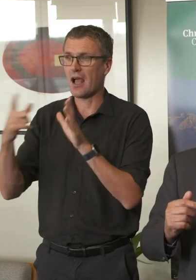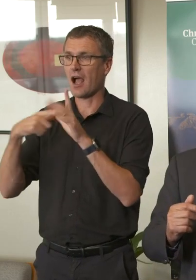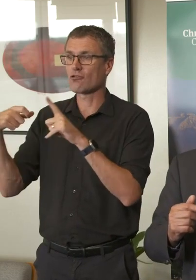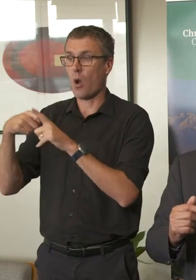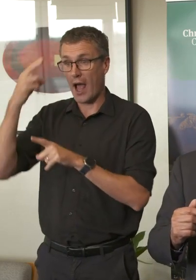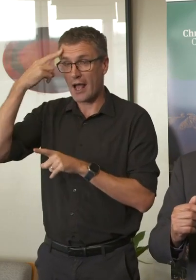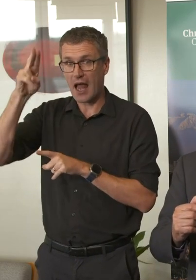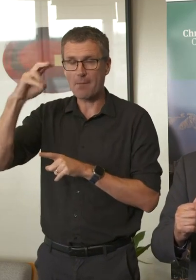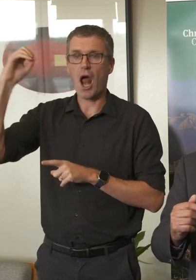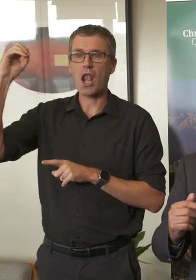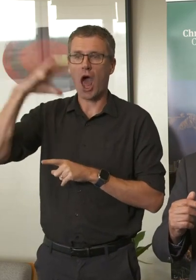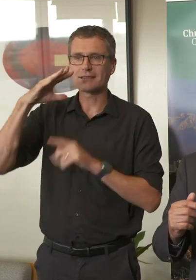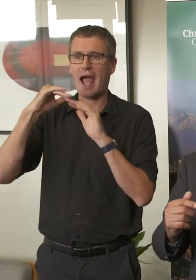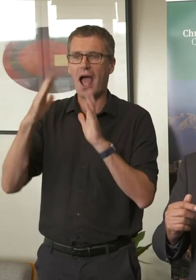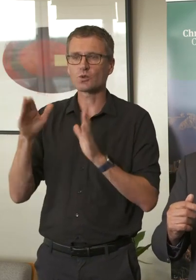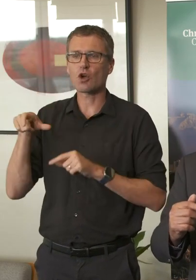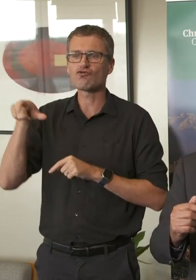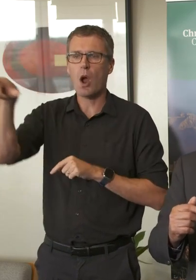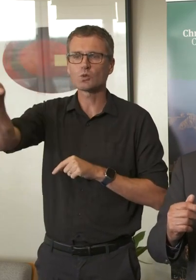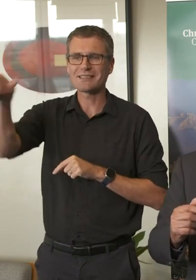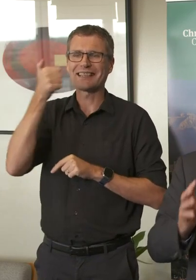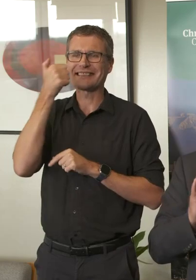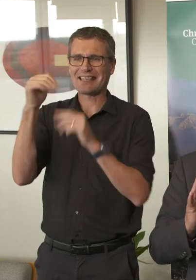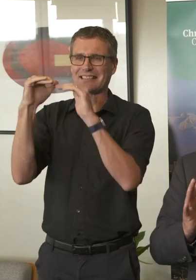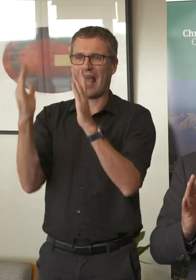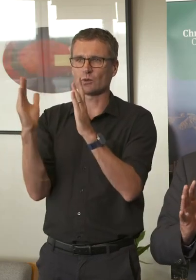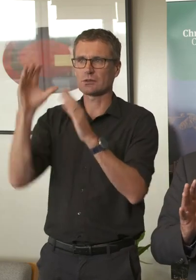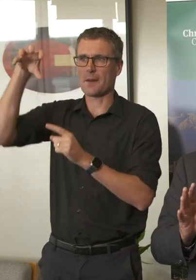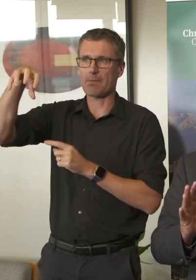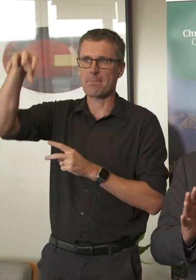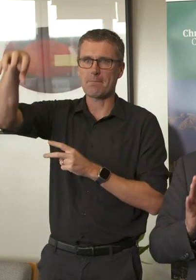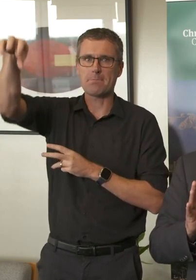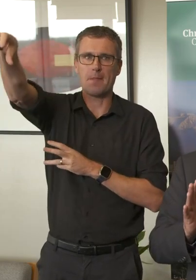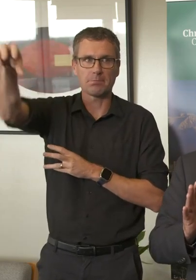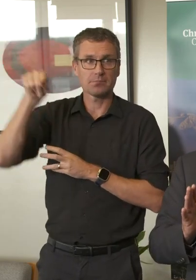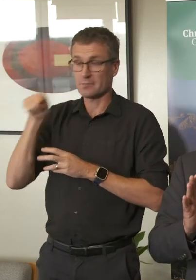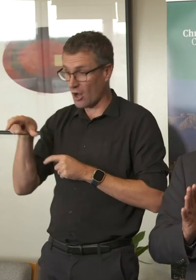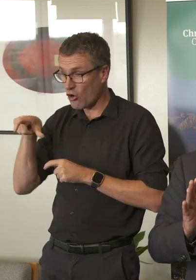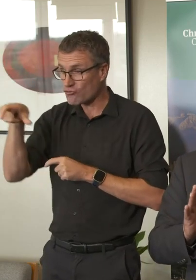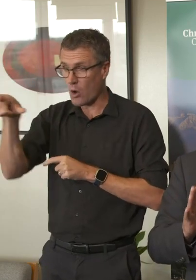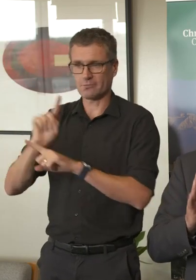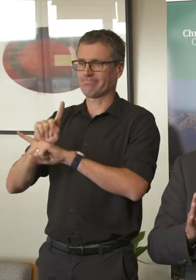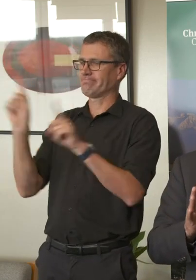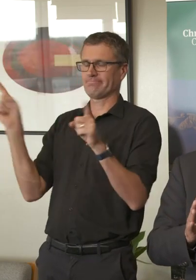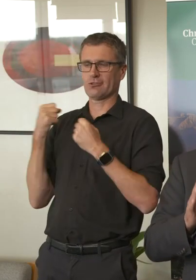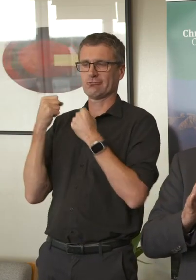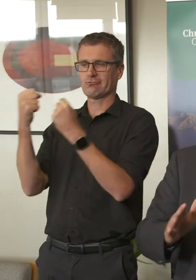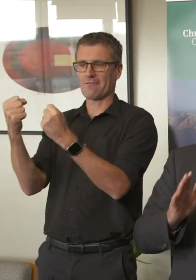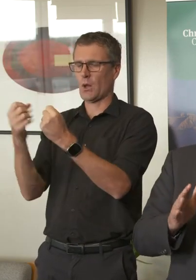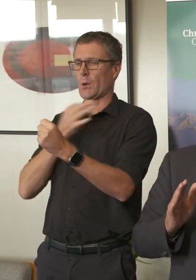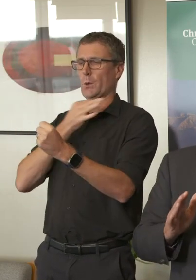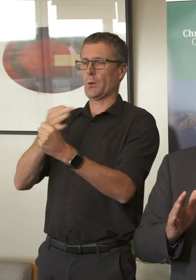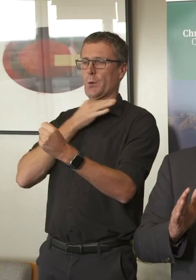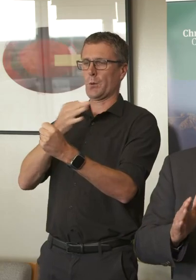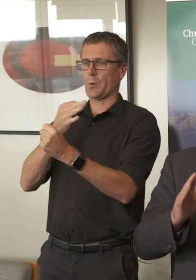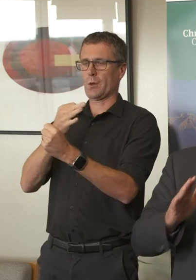called Lighthouse Road. There are 6 houses at the top of that. At the end of it, that road is impassable at the moment. It's just too dangerous to drive down it, because we feel